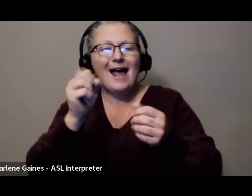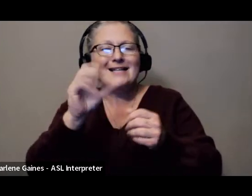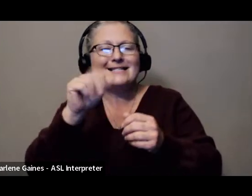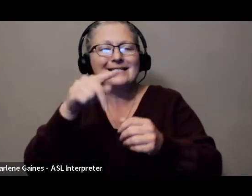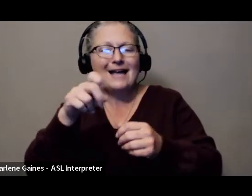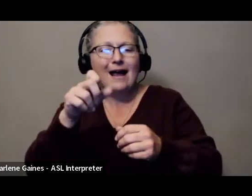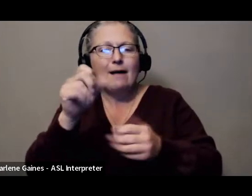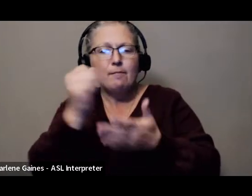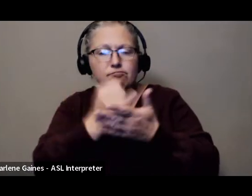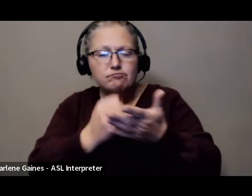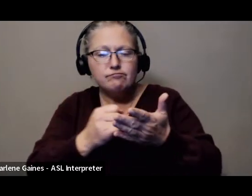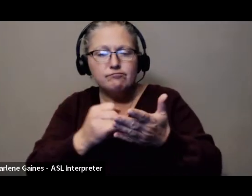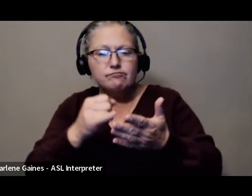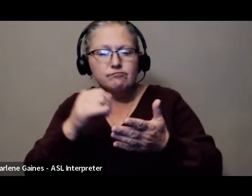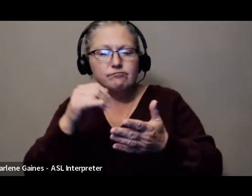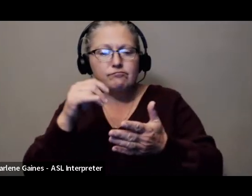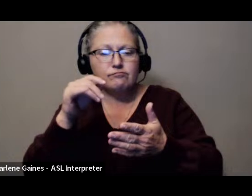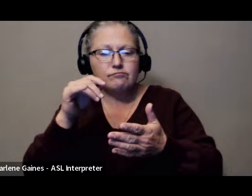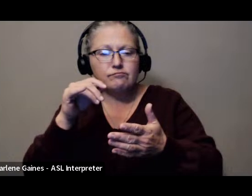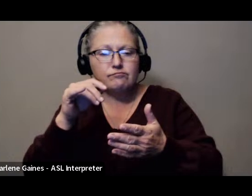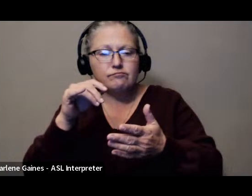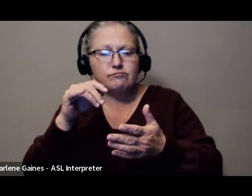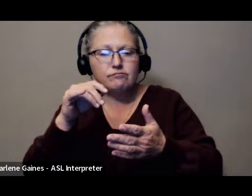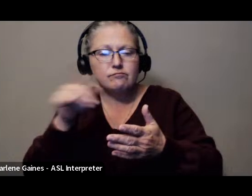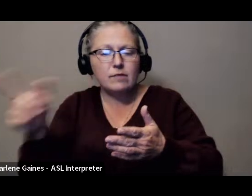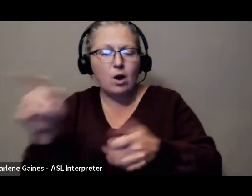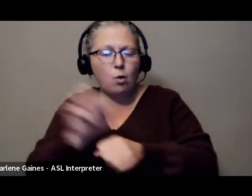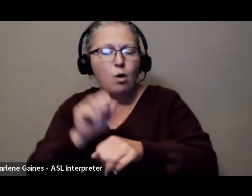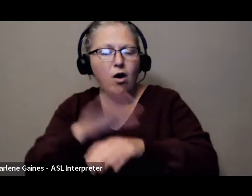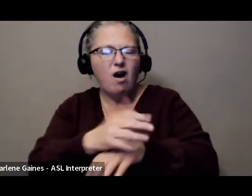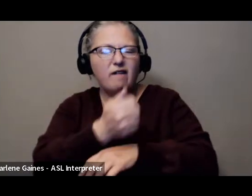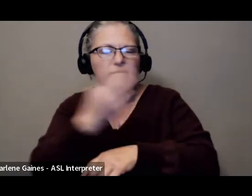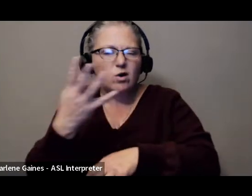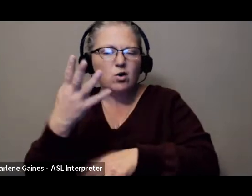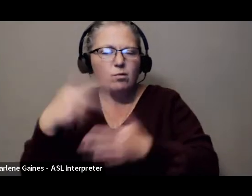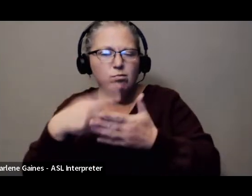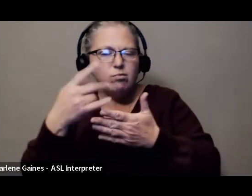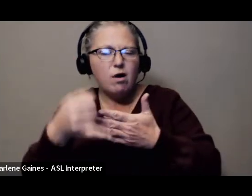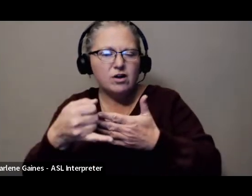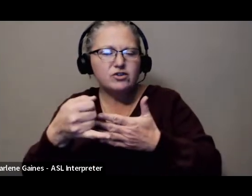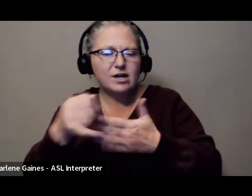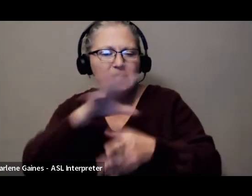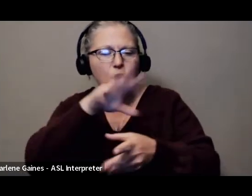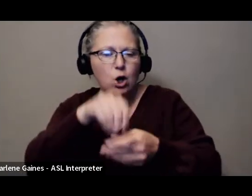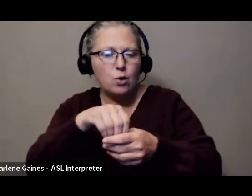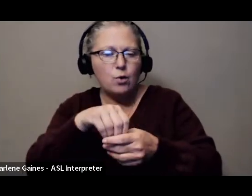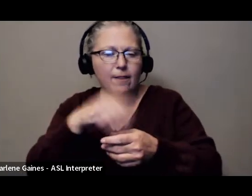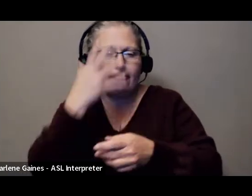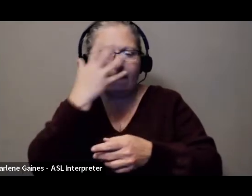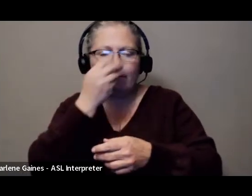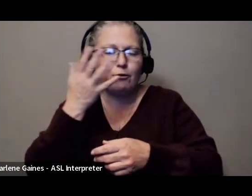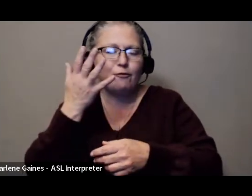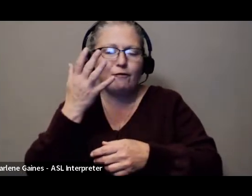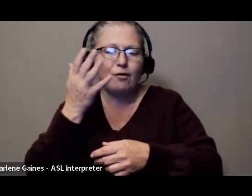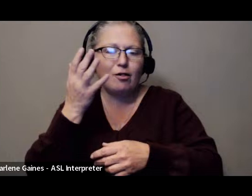pool. They've worked on several of our projects, including the